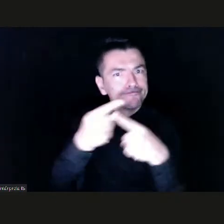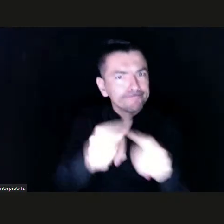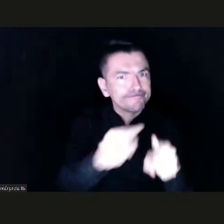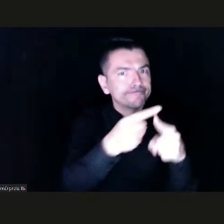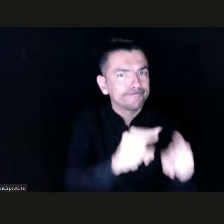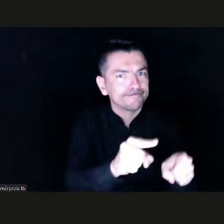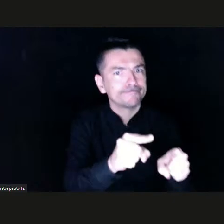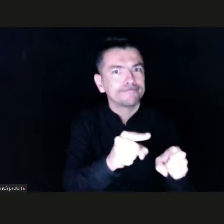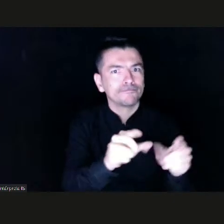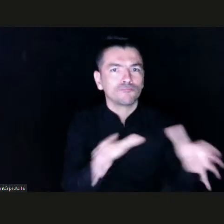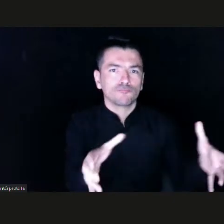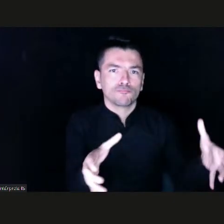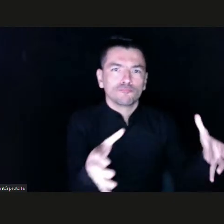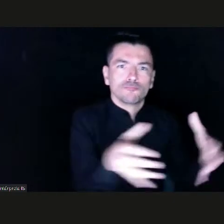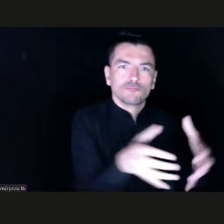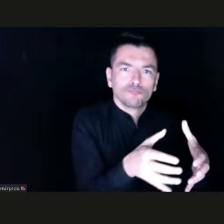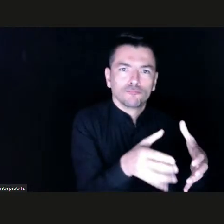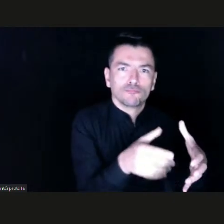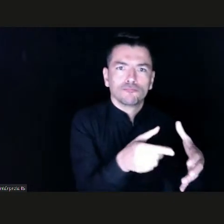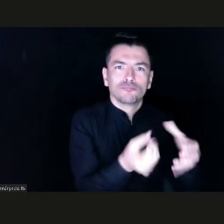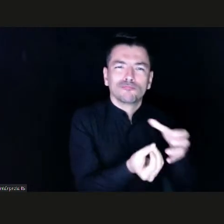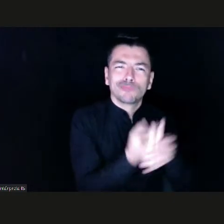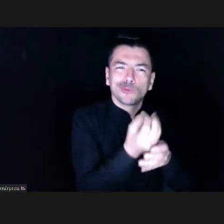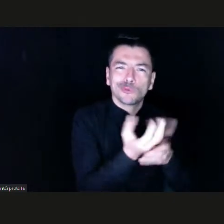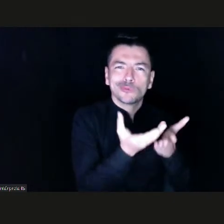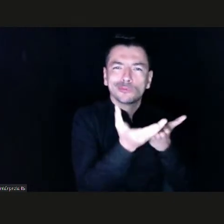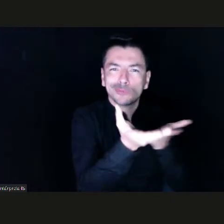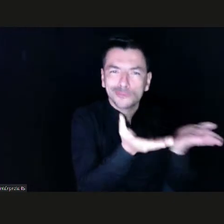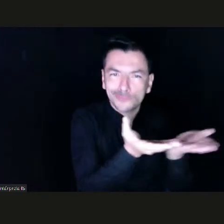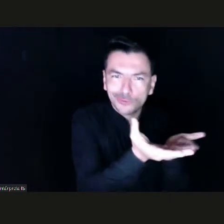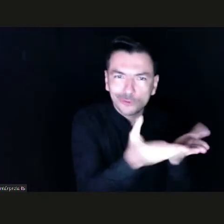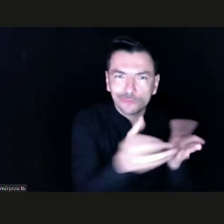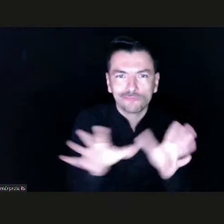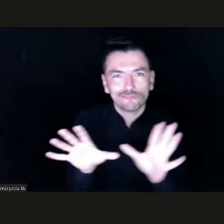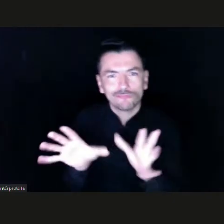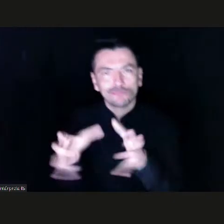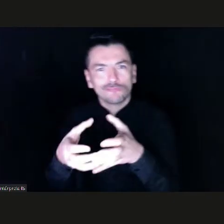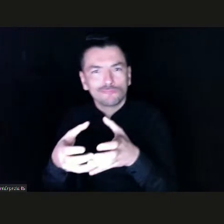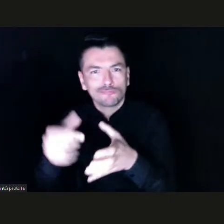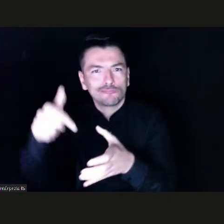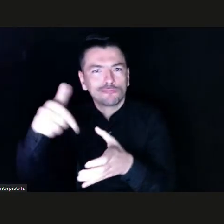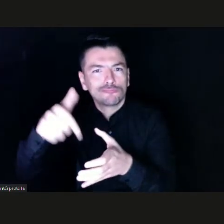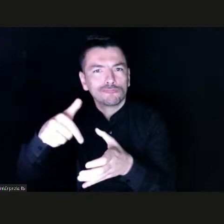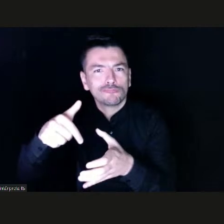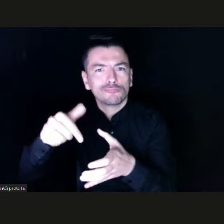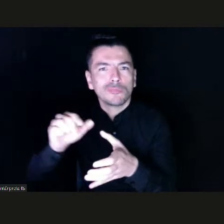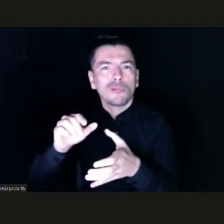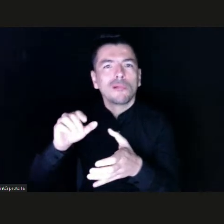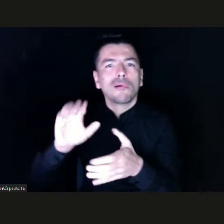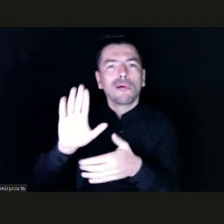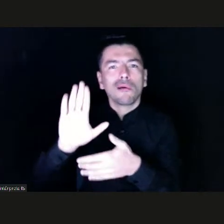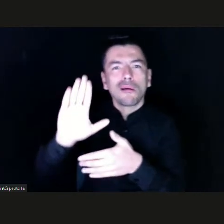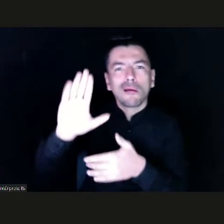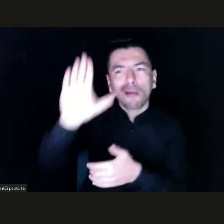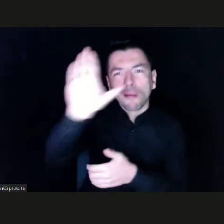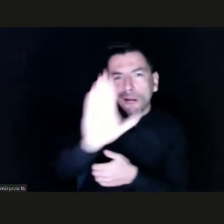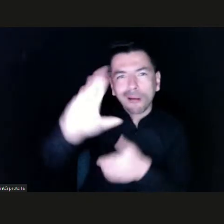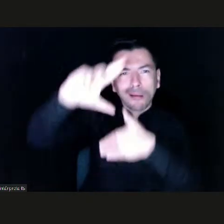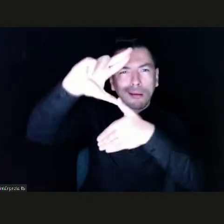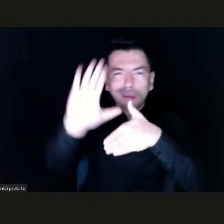Adenauer Stiftung Regional Program ADELA, Latin American Association of Services